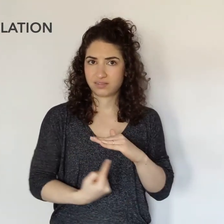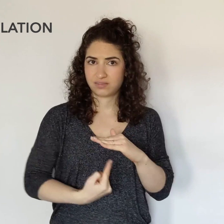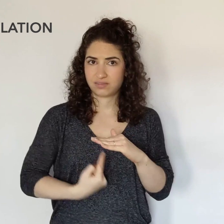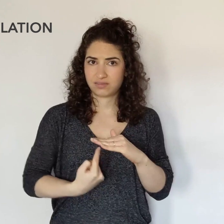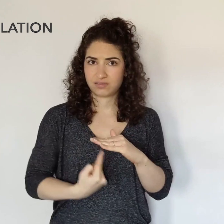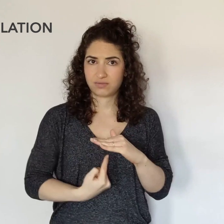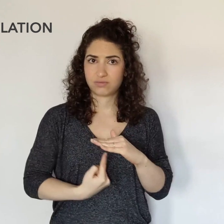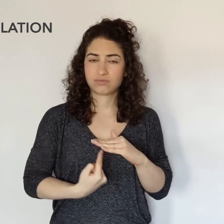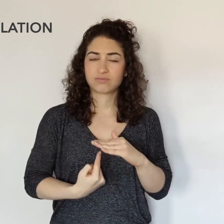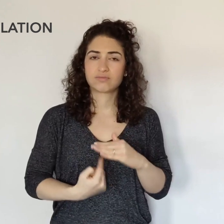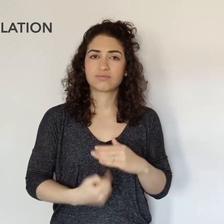self-isolate,